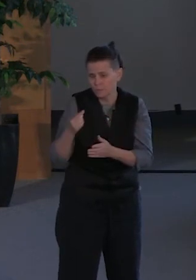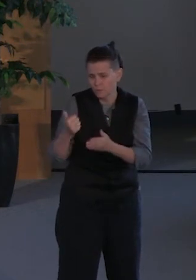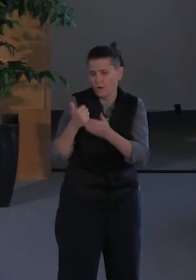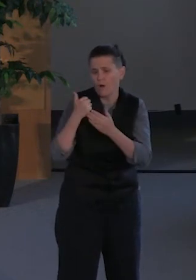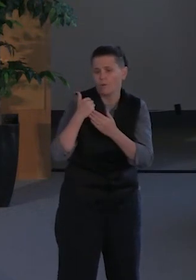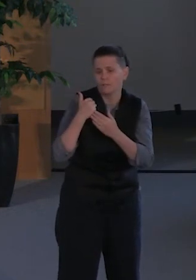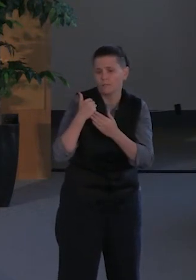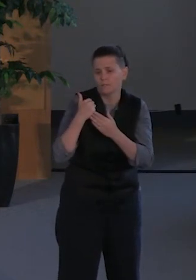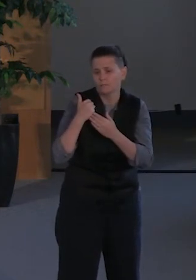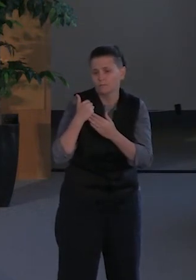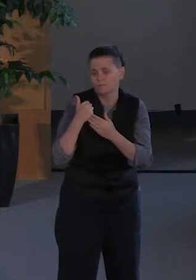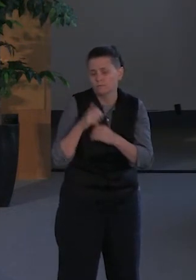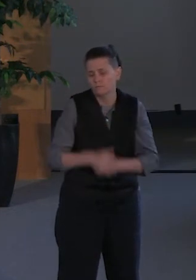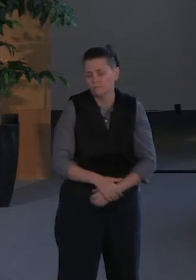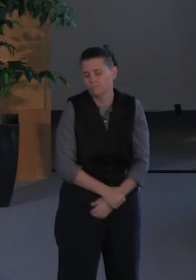oneness.